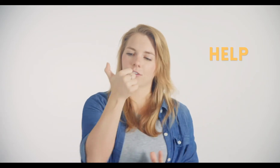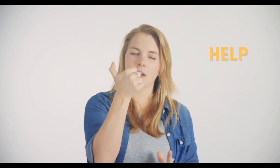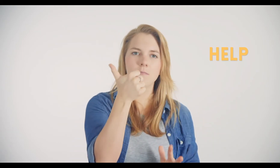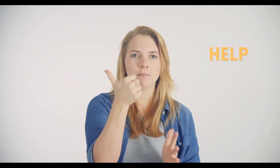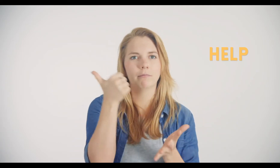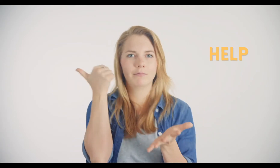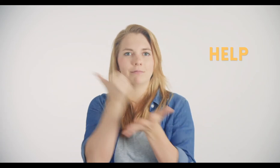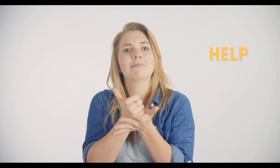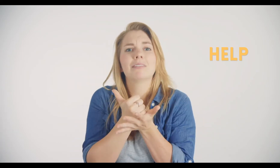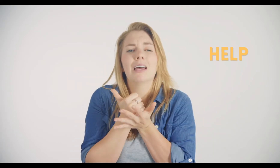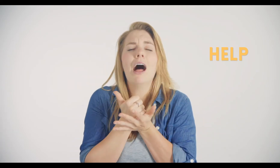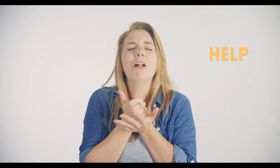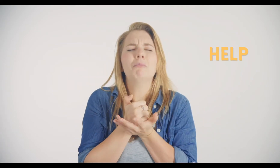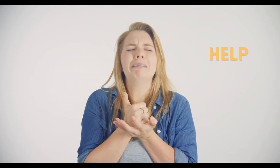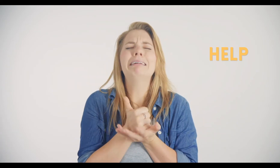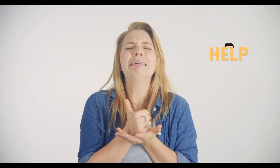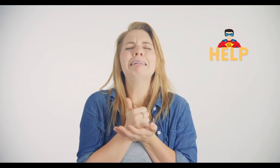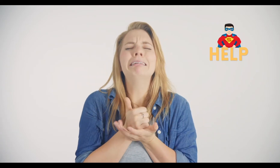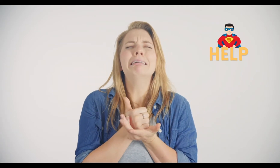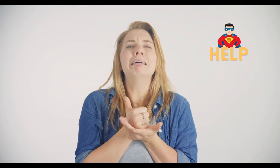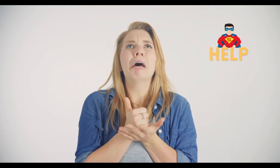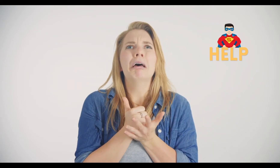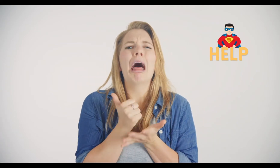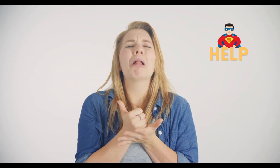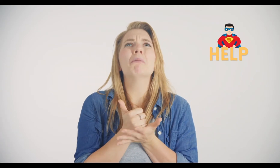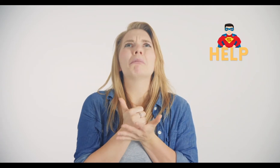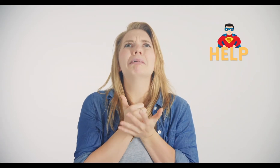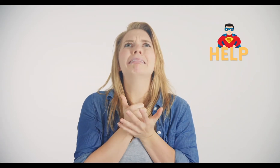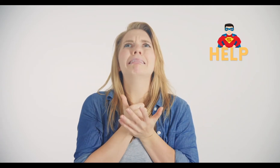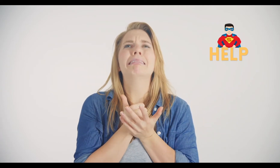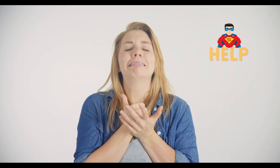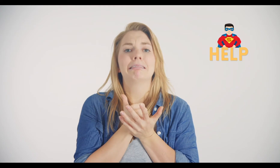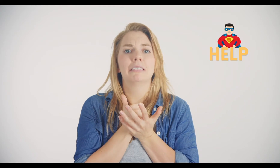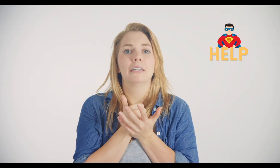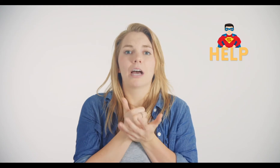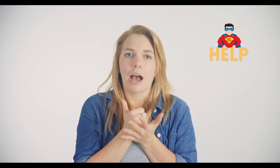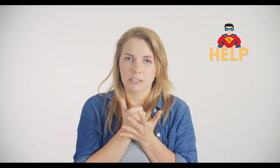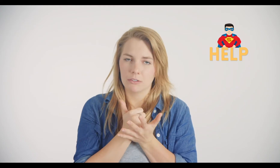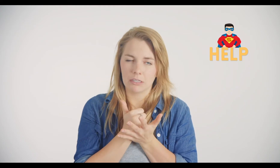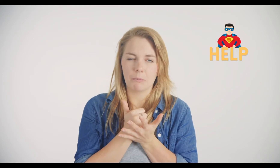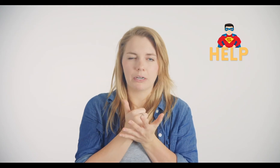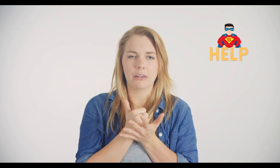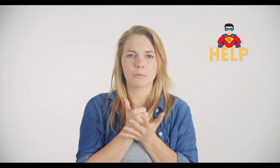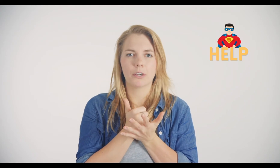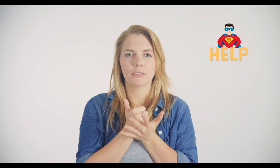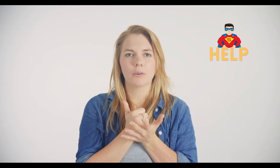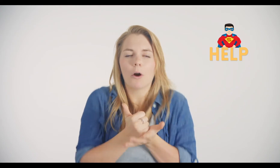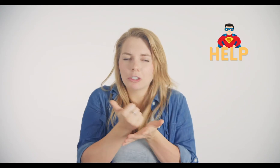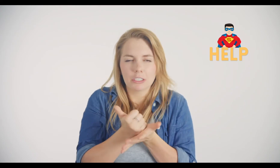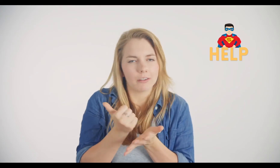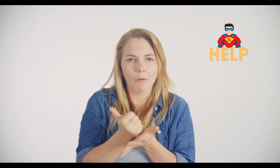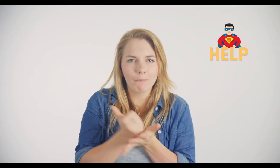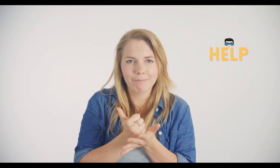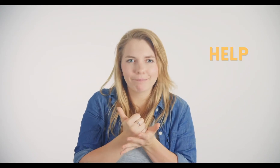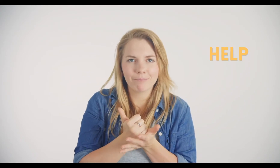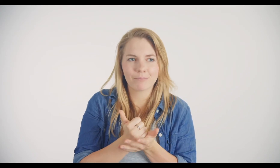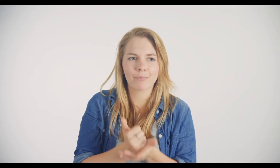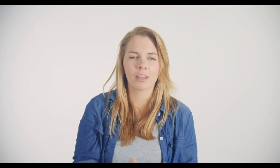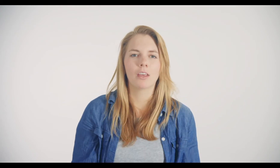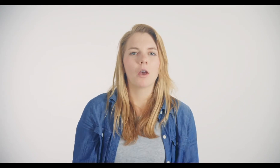thumb. Help! Help! As you can see, I'm pretty desperate. Or you just need help.